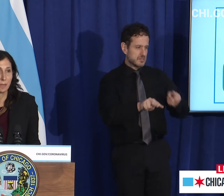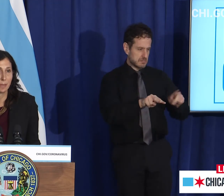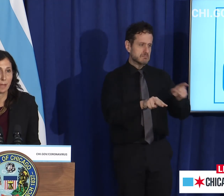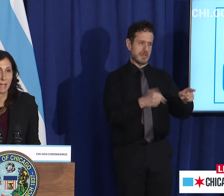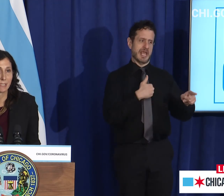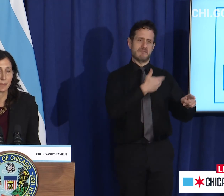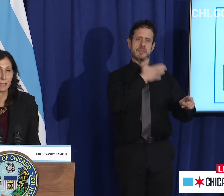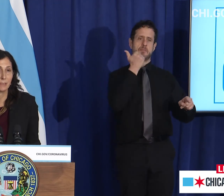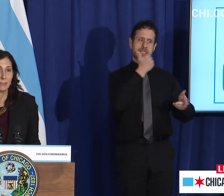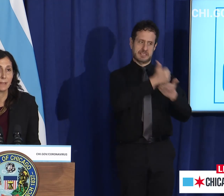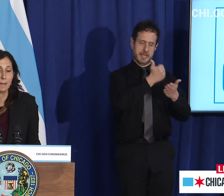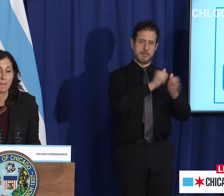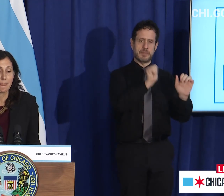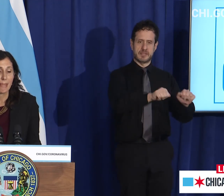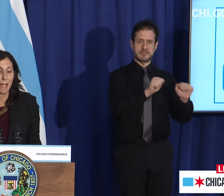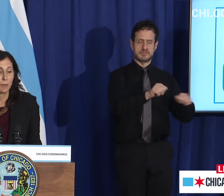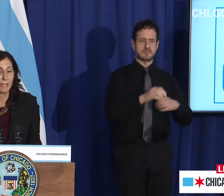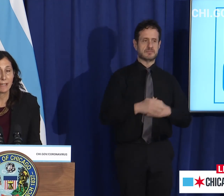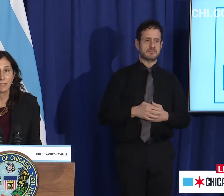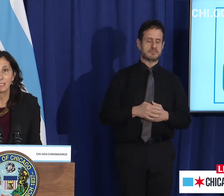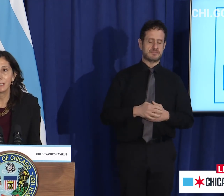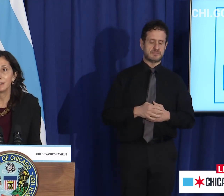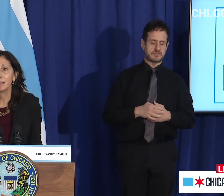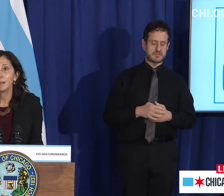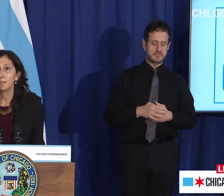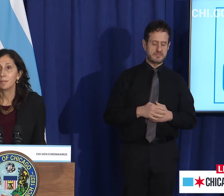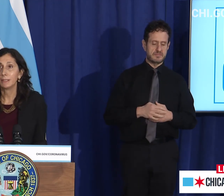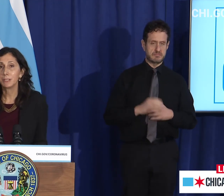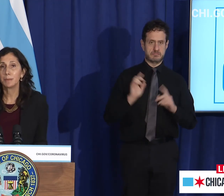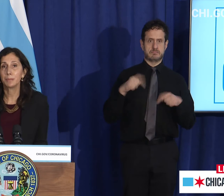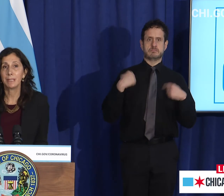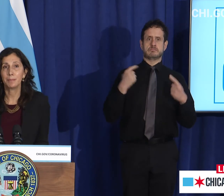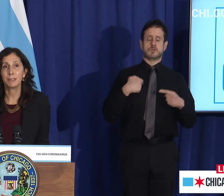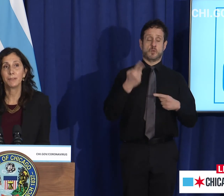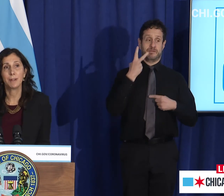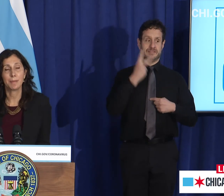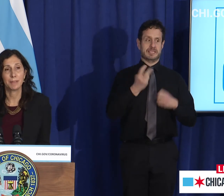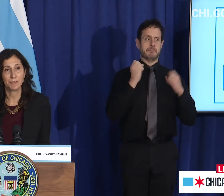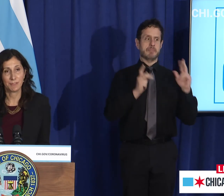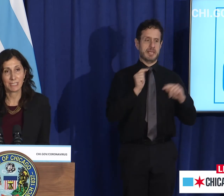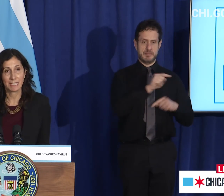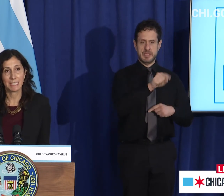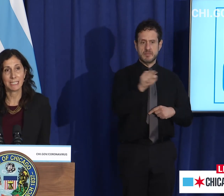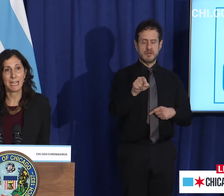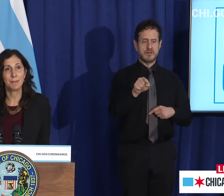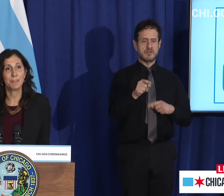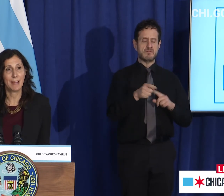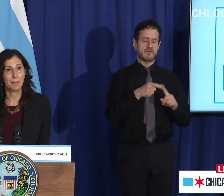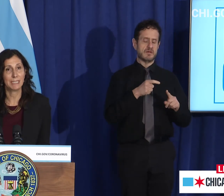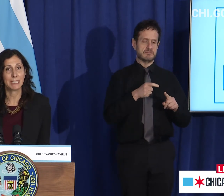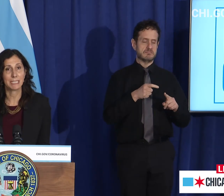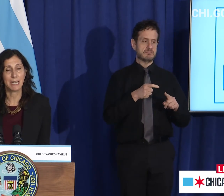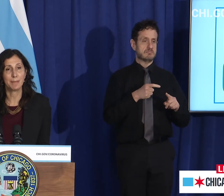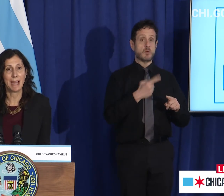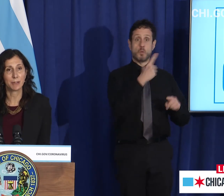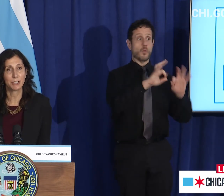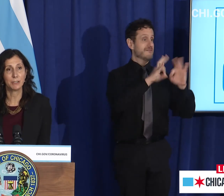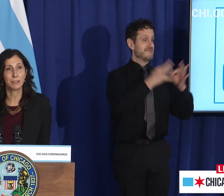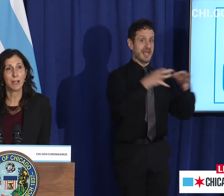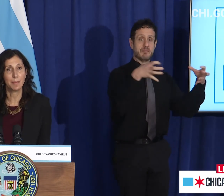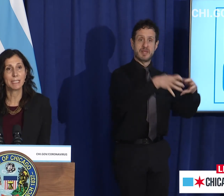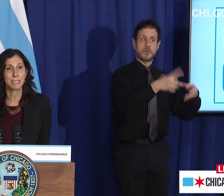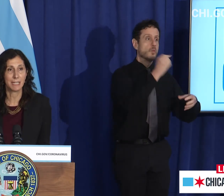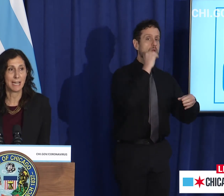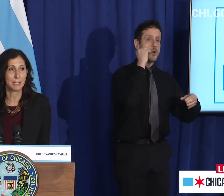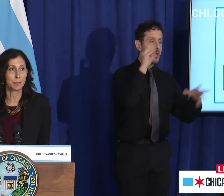best treatment possible. We have seen multiple people from the same family, the same